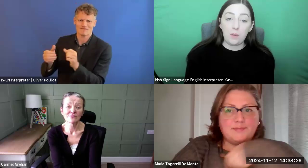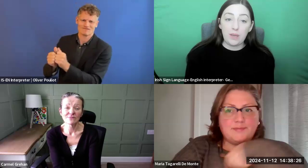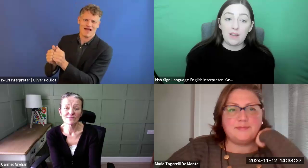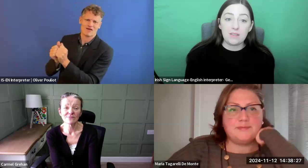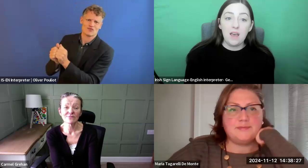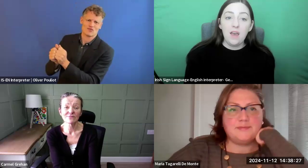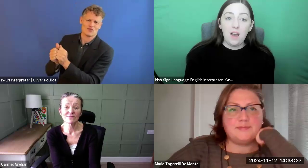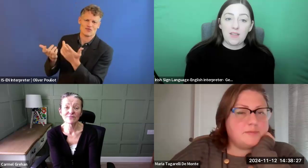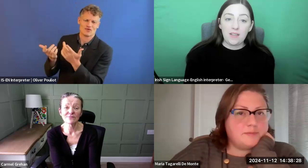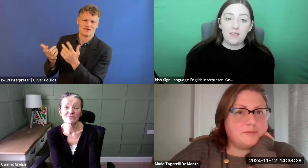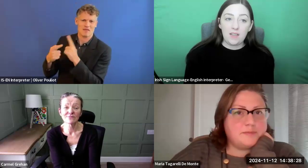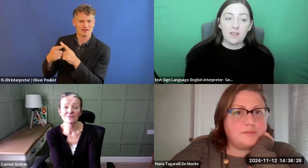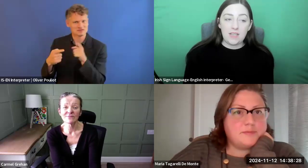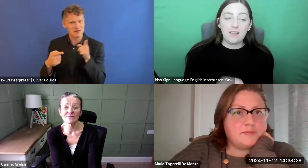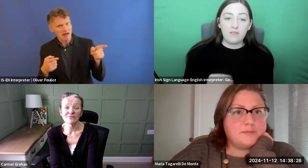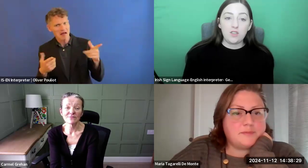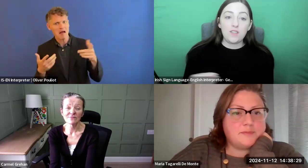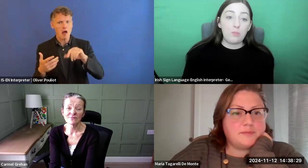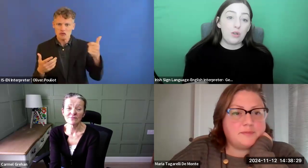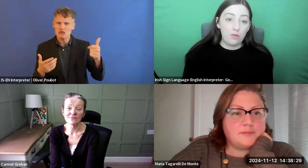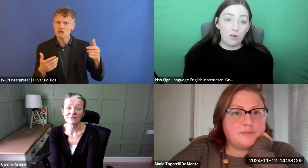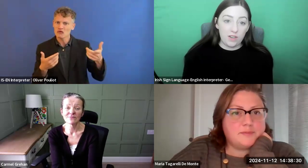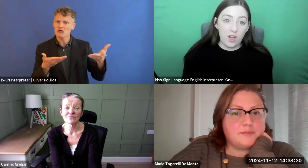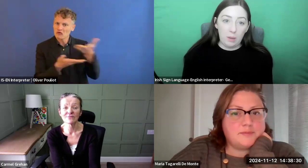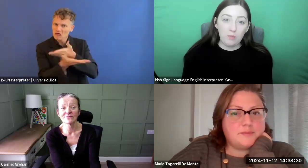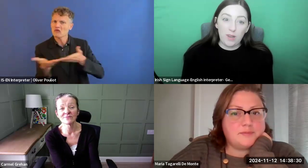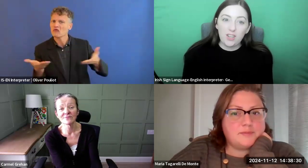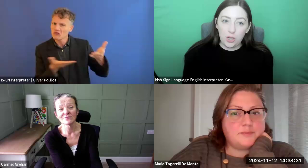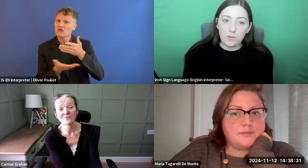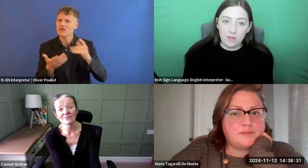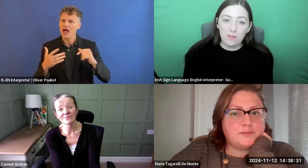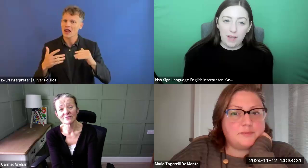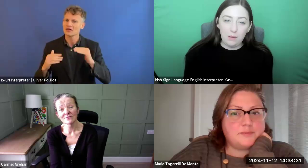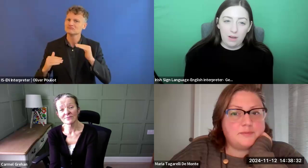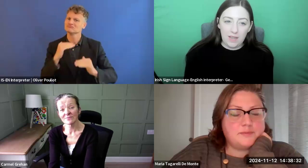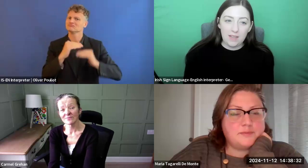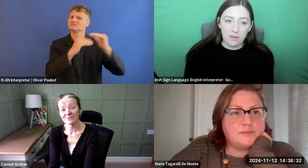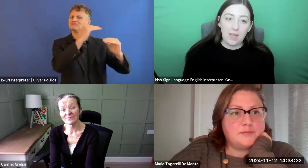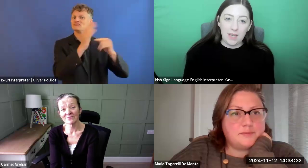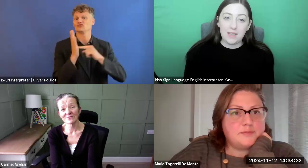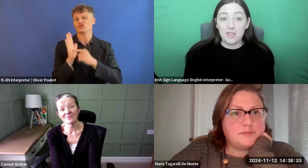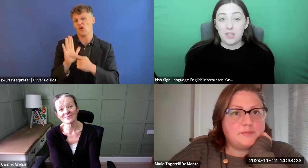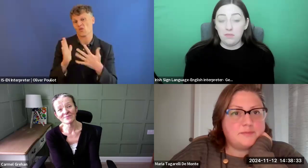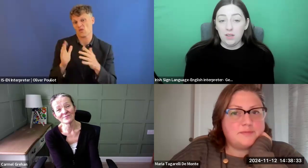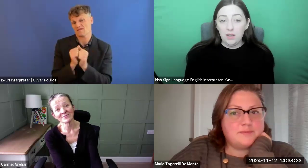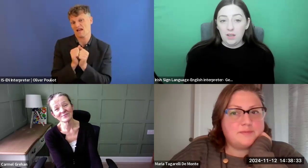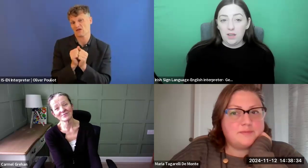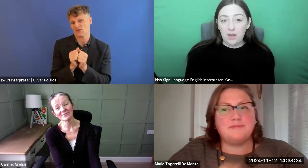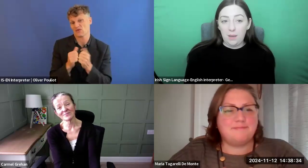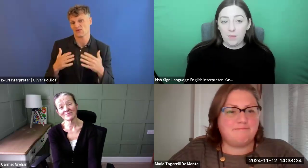and from their peers. I think seeing the results improve over time really shows them the value of that. So I think, yes, they